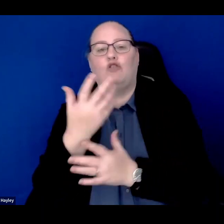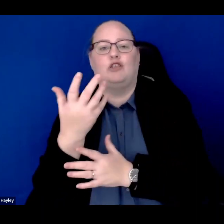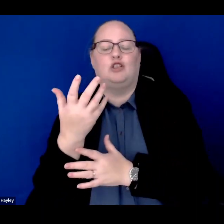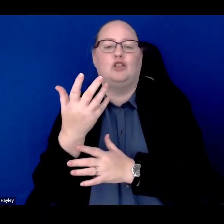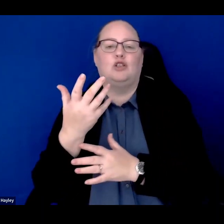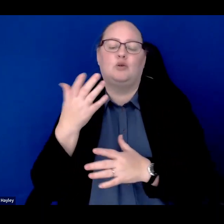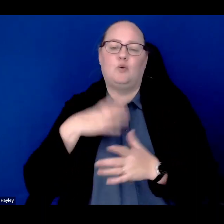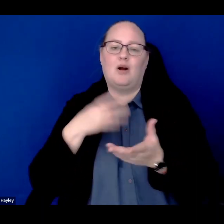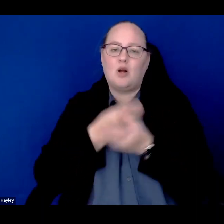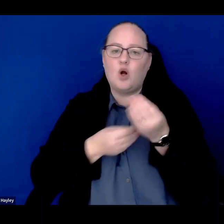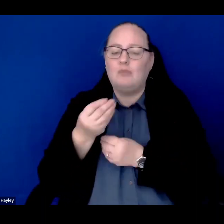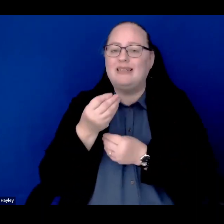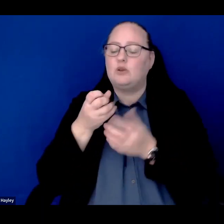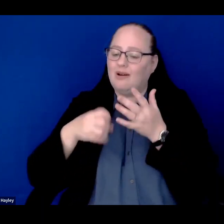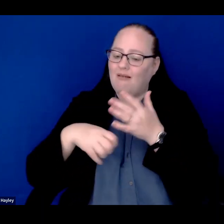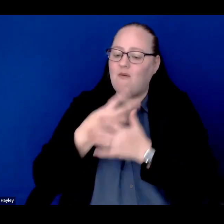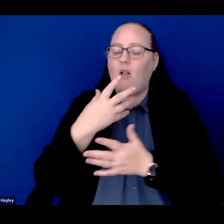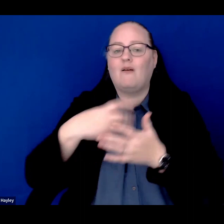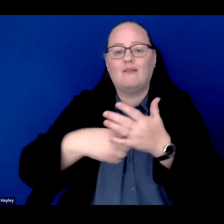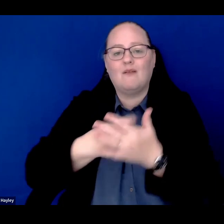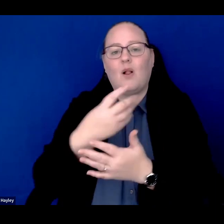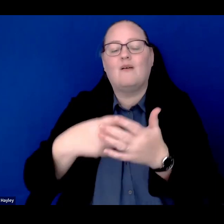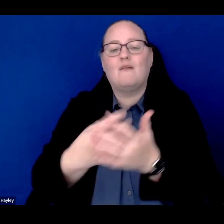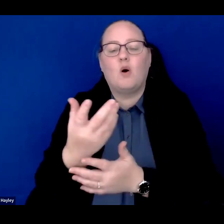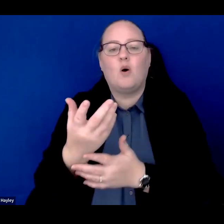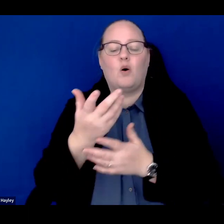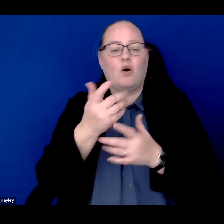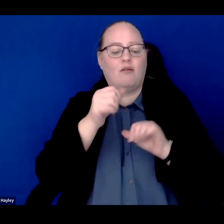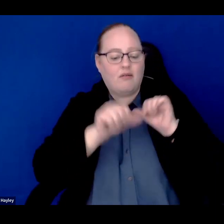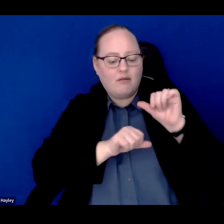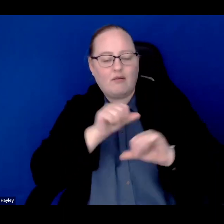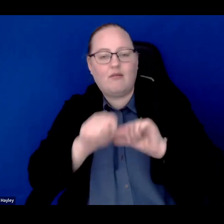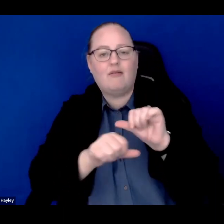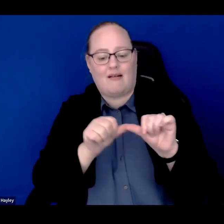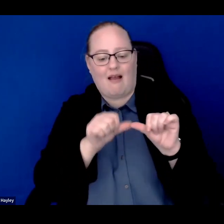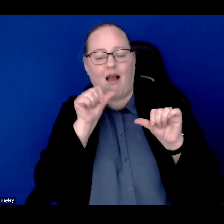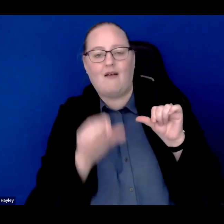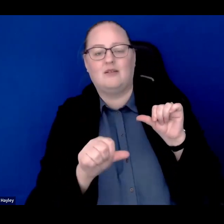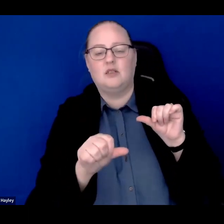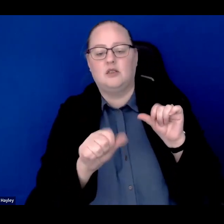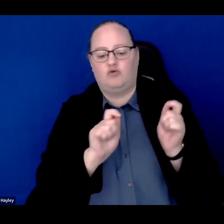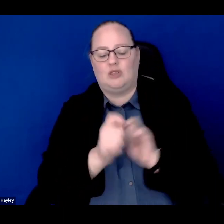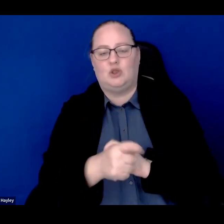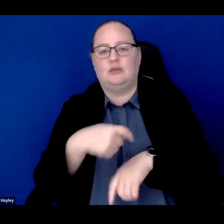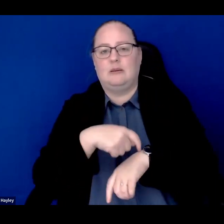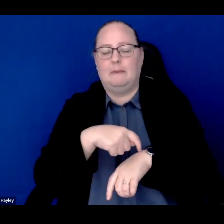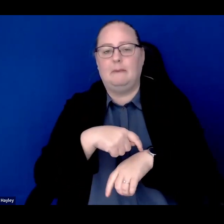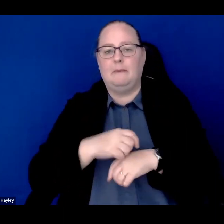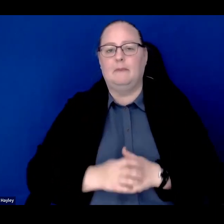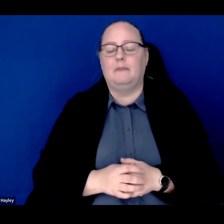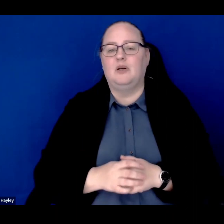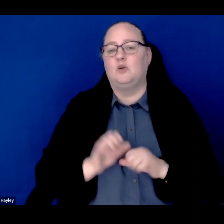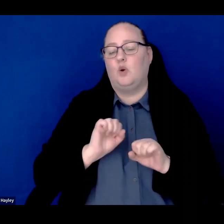be resilient and to be agile, not only during a transition, but in the way it functions. So that's, yeah, the